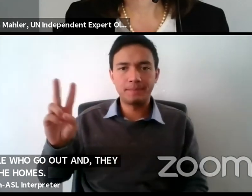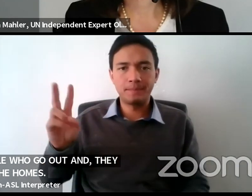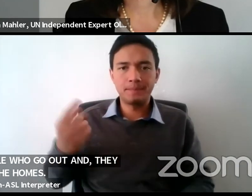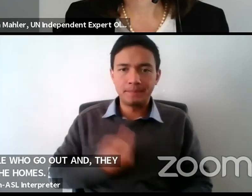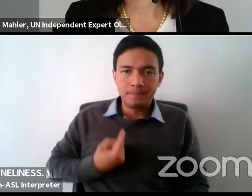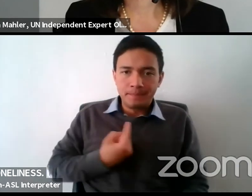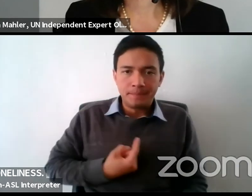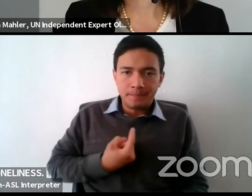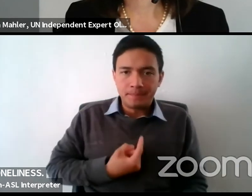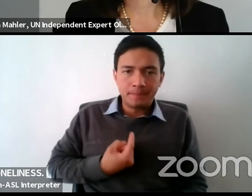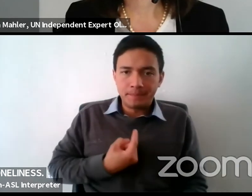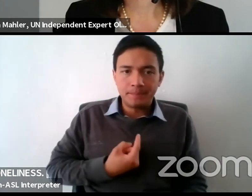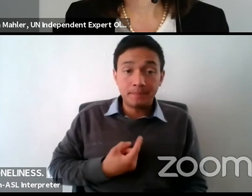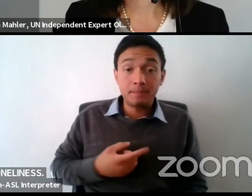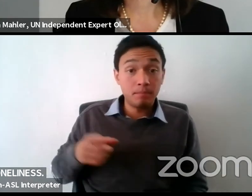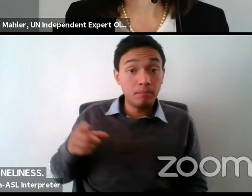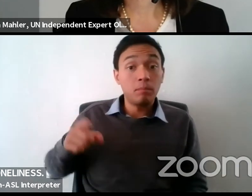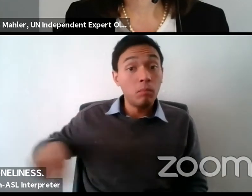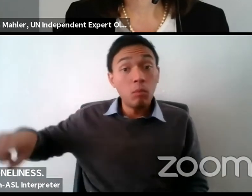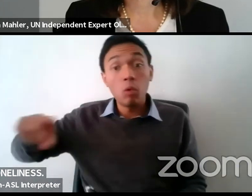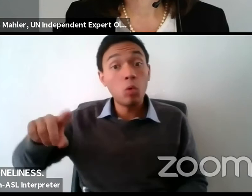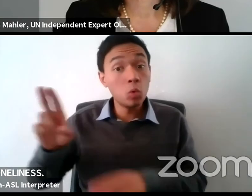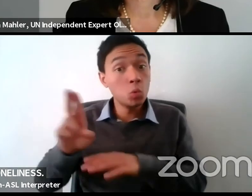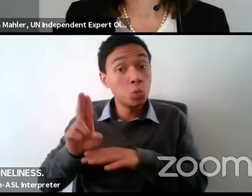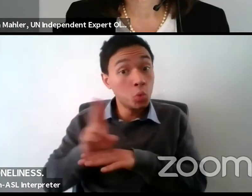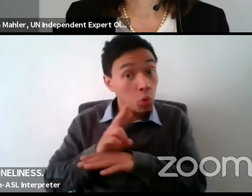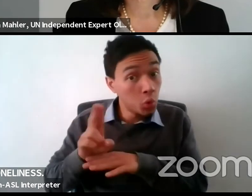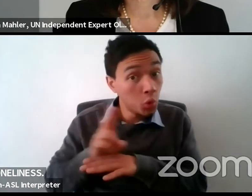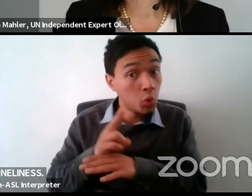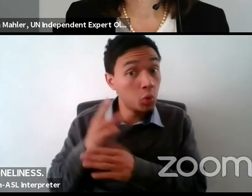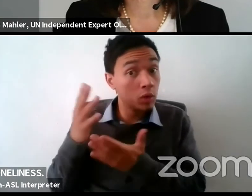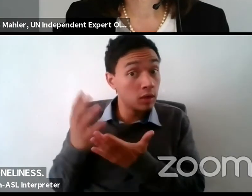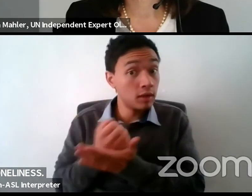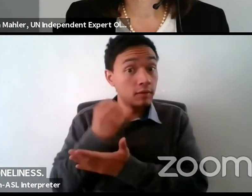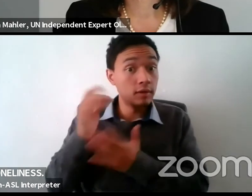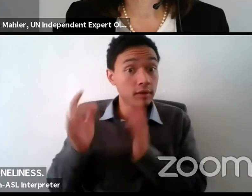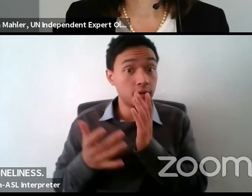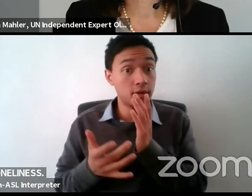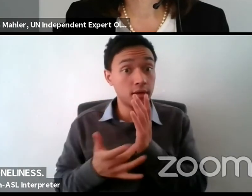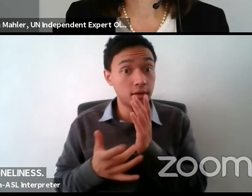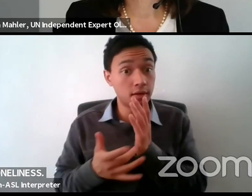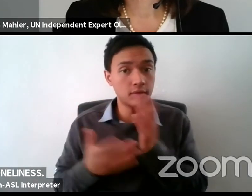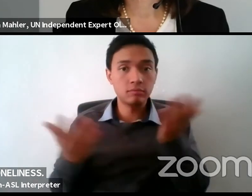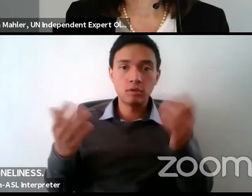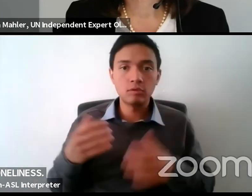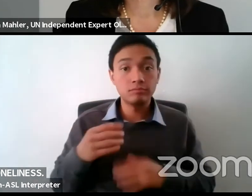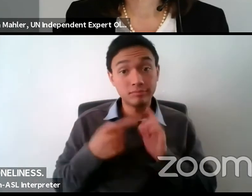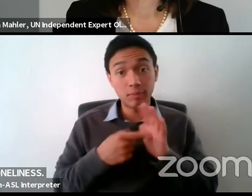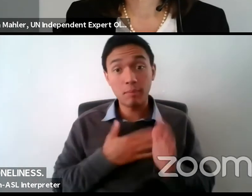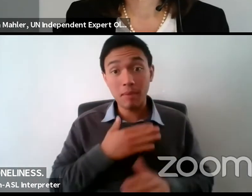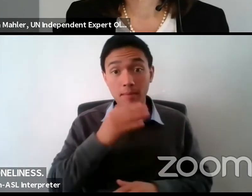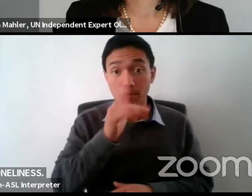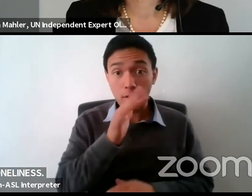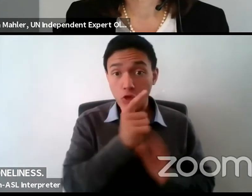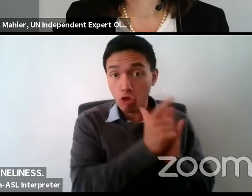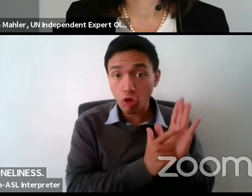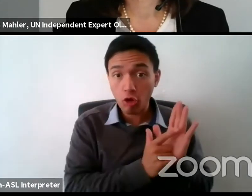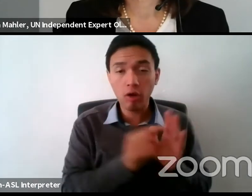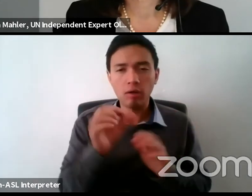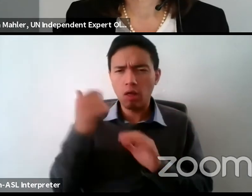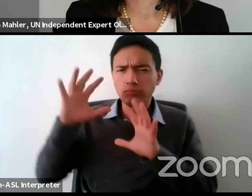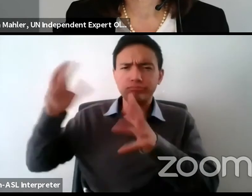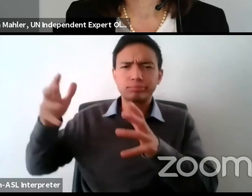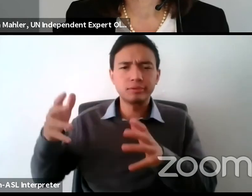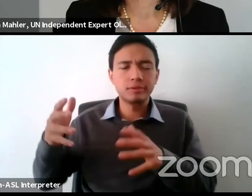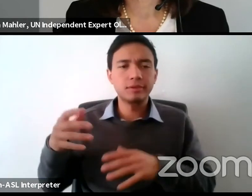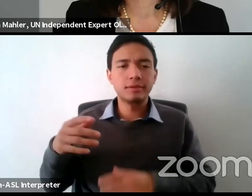moved to technology, I had seen in my home, where my mother-in-law and others, they actually moved to technology. As